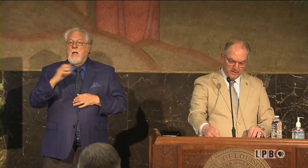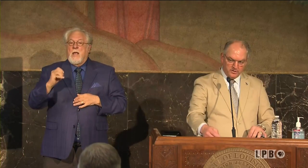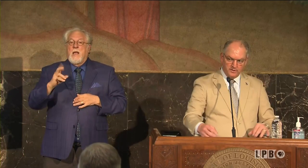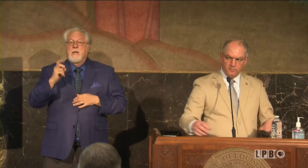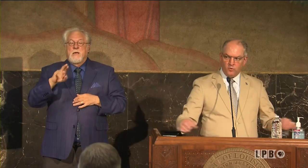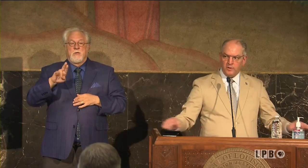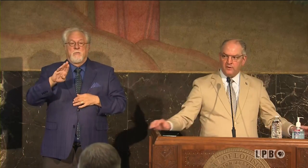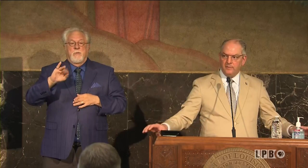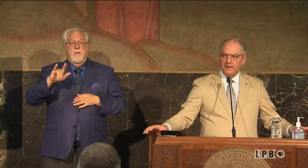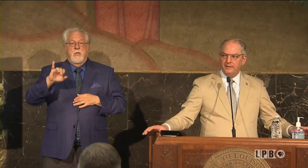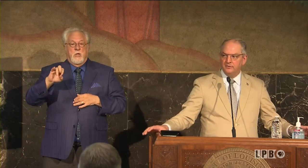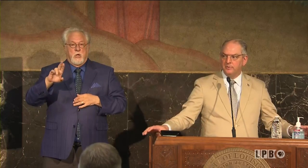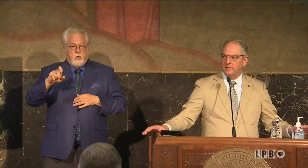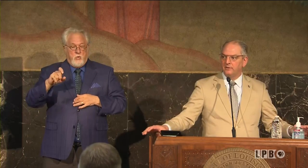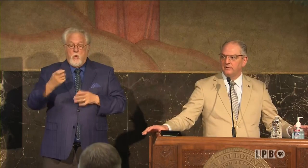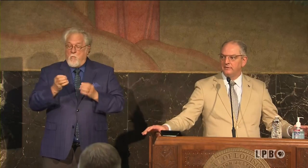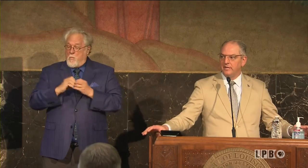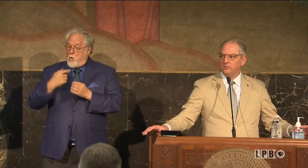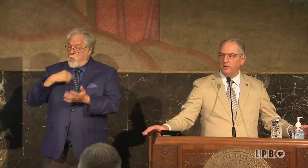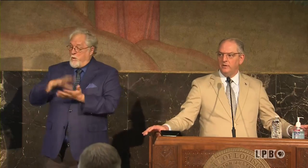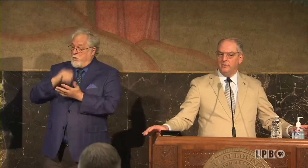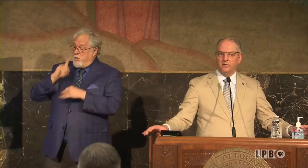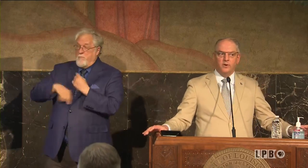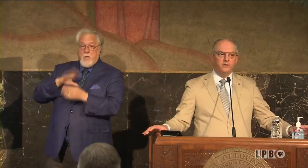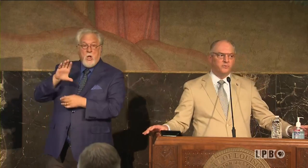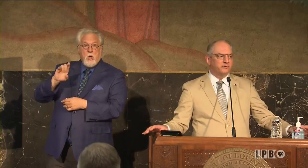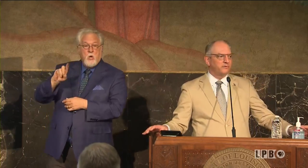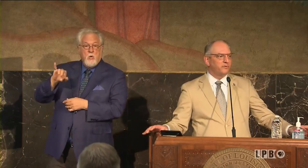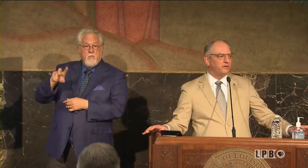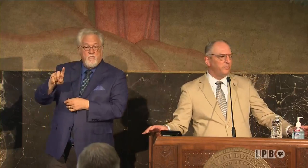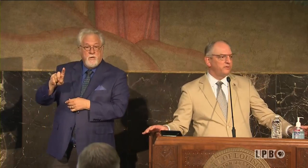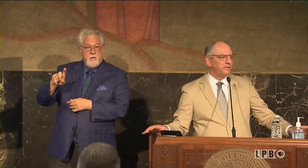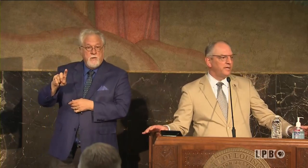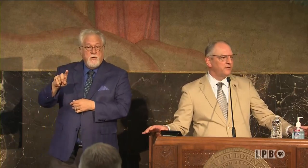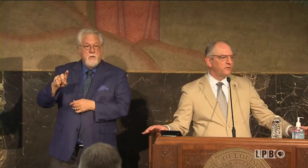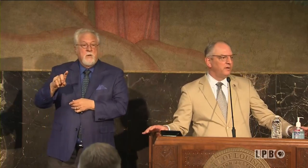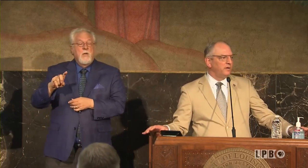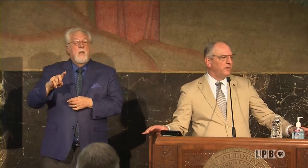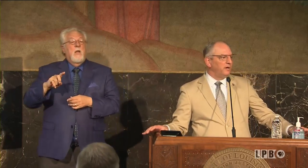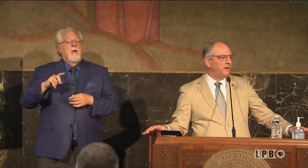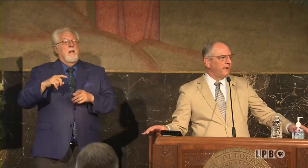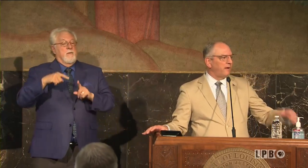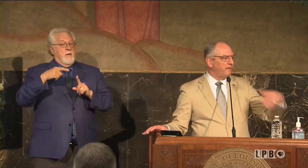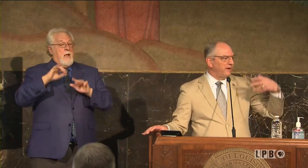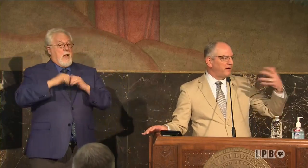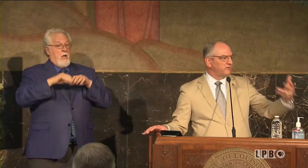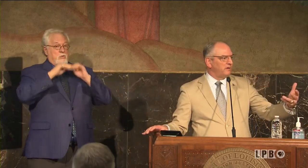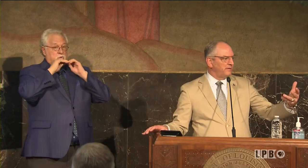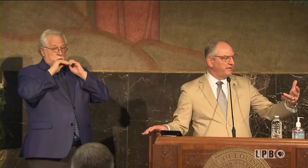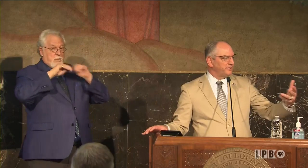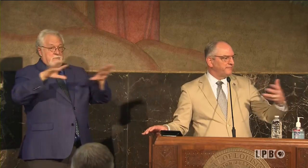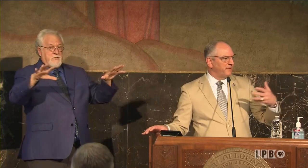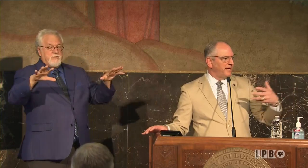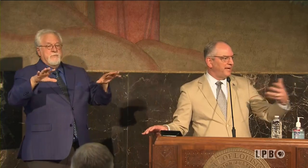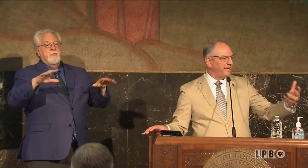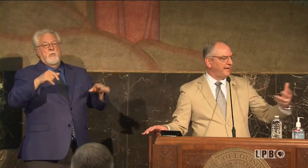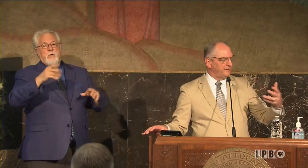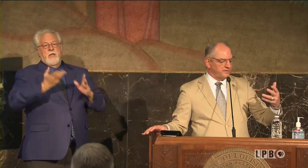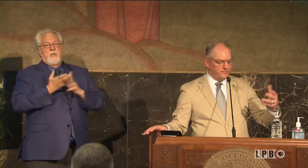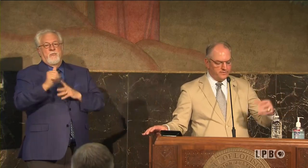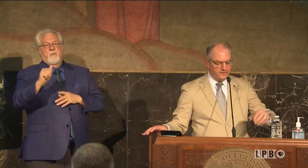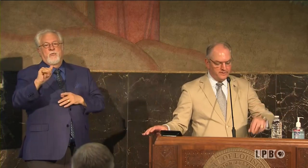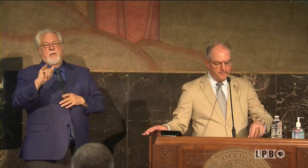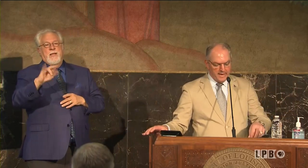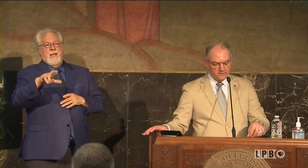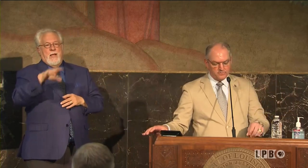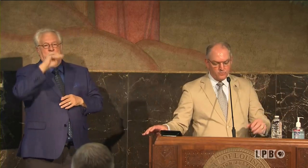Bu mentioned, the more we learn about this particular disease, we know that the greatest risk of transmission is of an aerosol nature. And